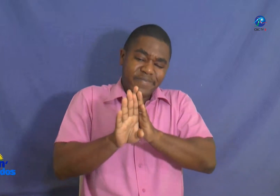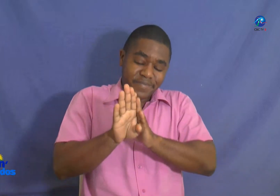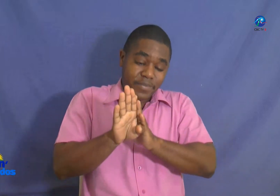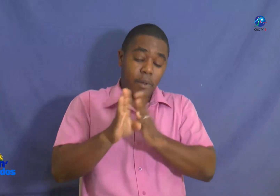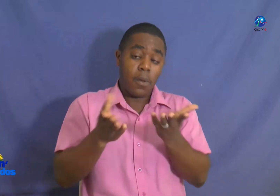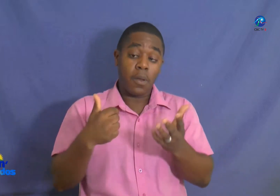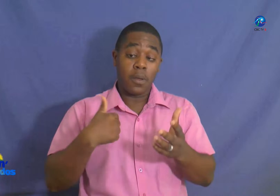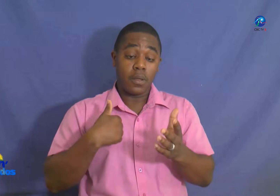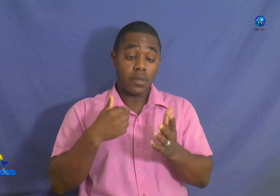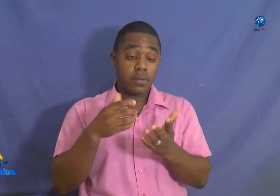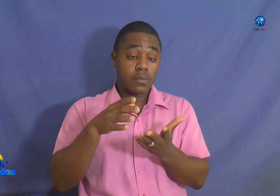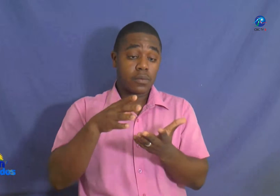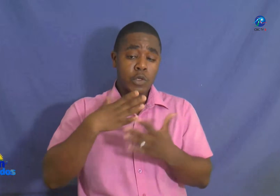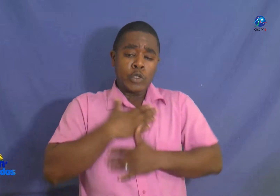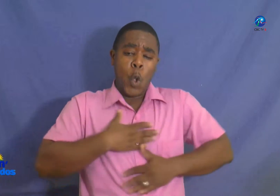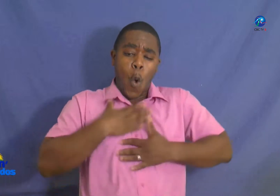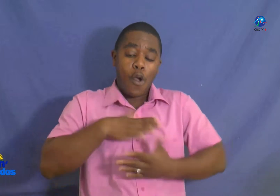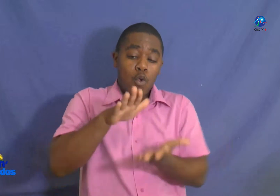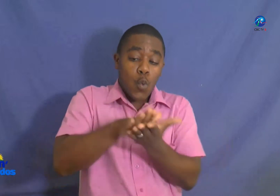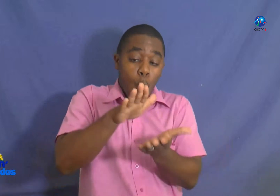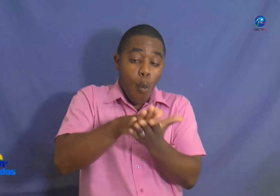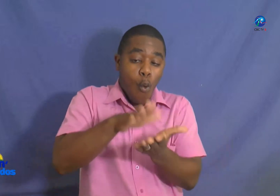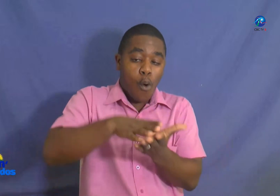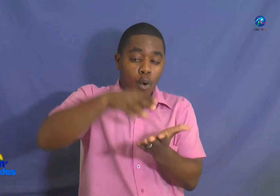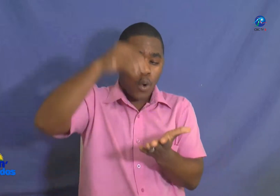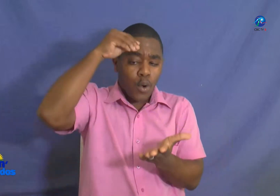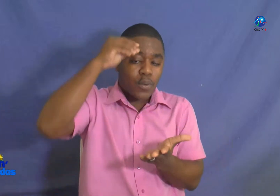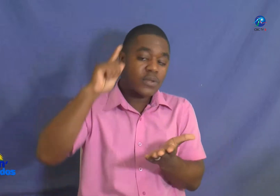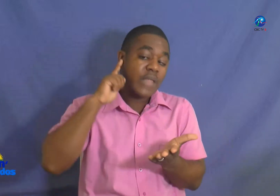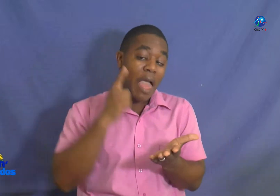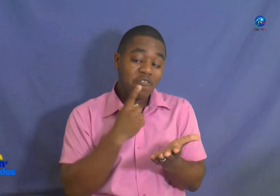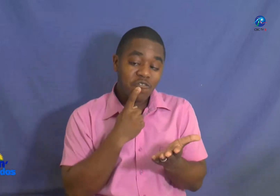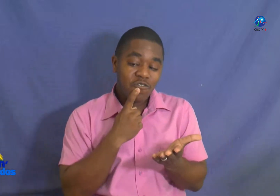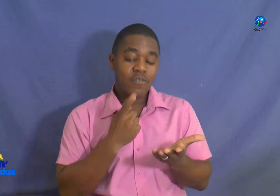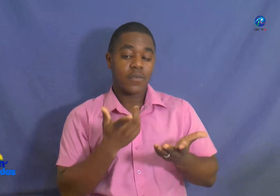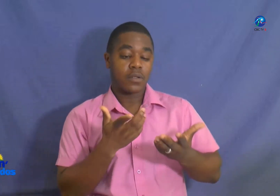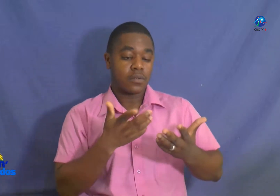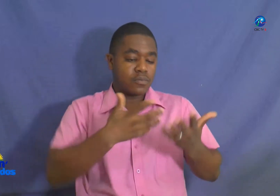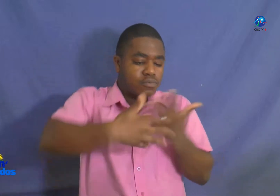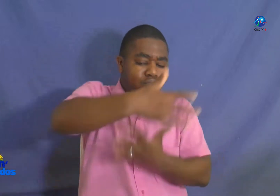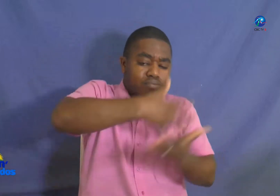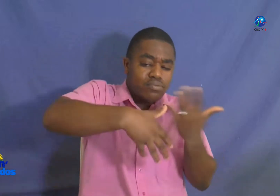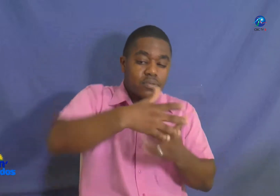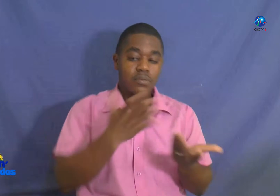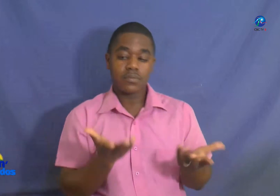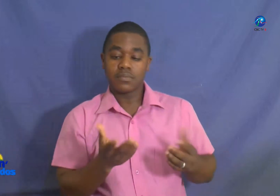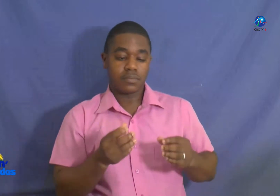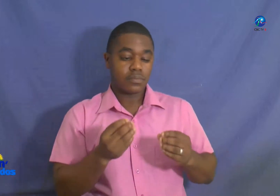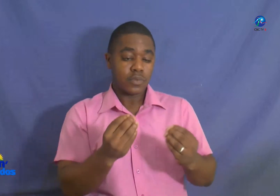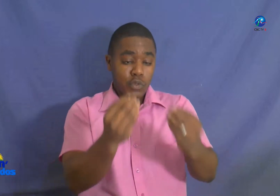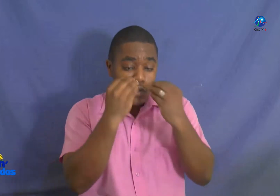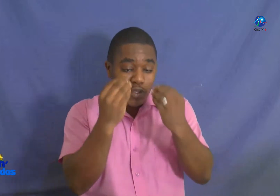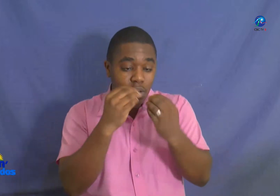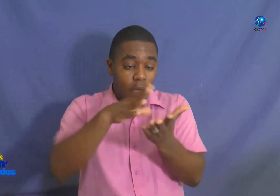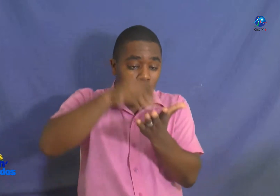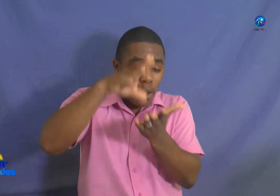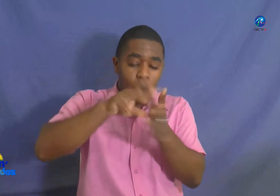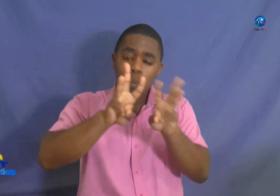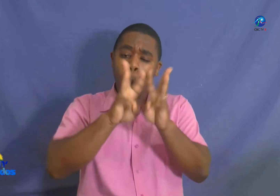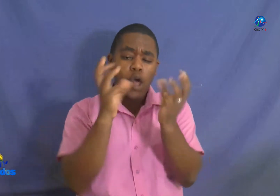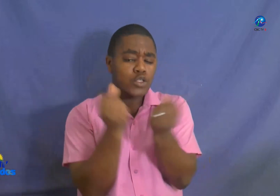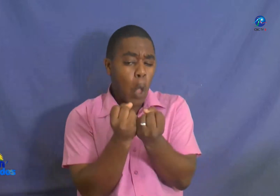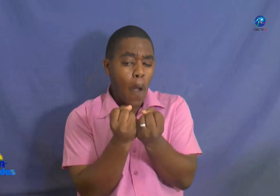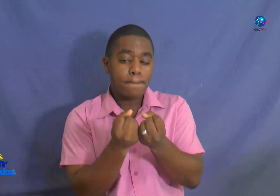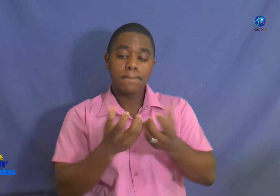Yes, I've had some challenges. There have been some challenges, but there's also been some developments. I went to school for the deaf. There's some